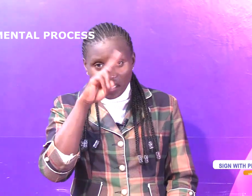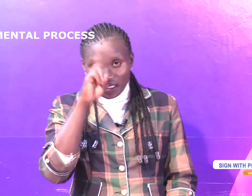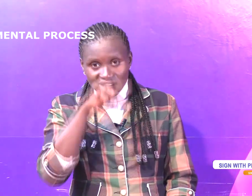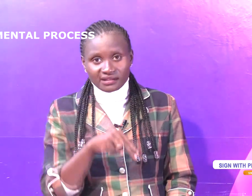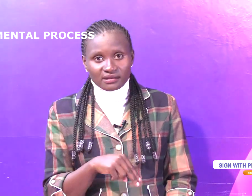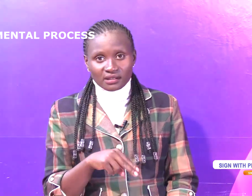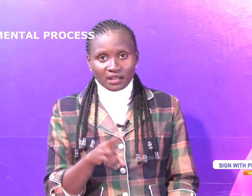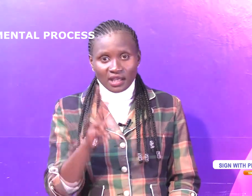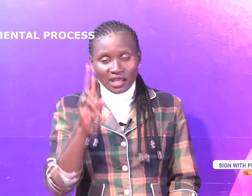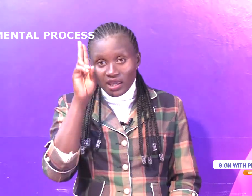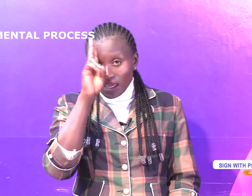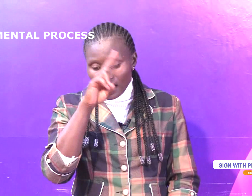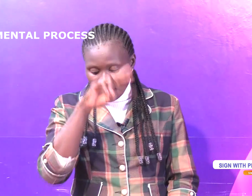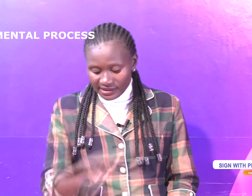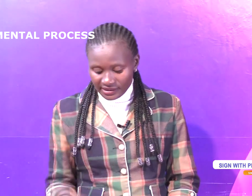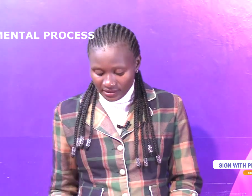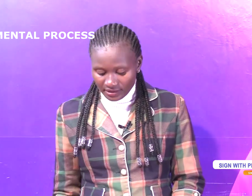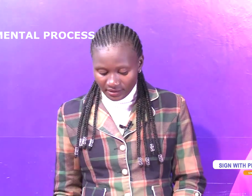careless, careless.